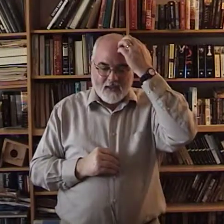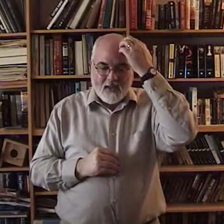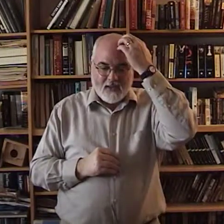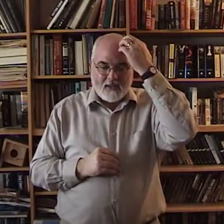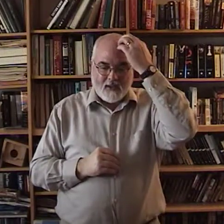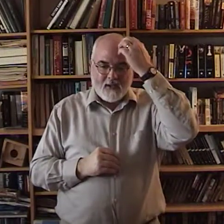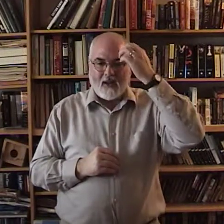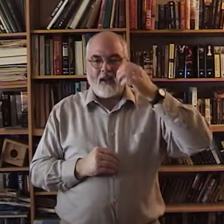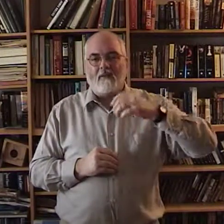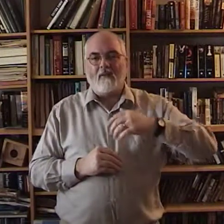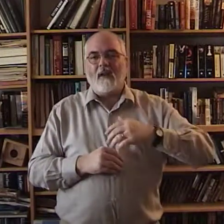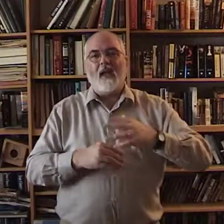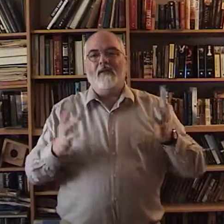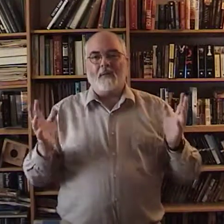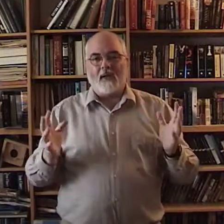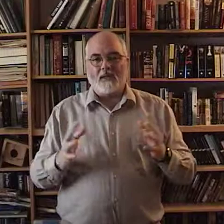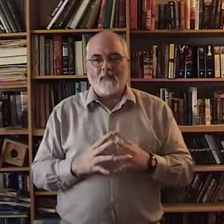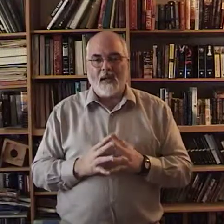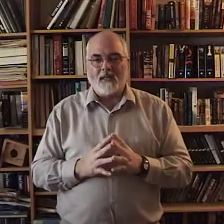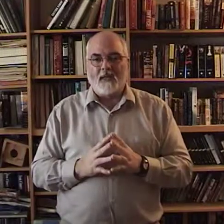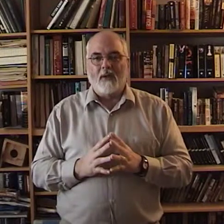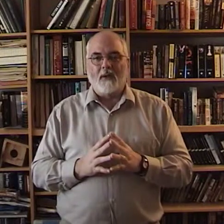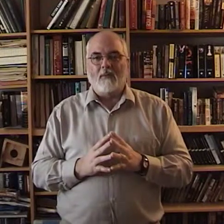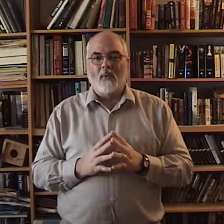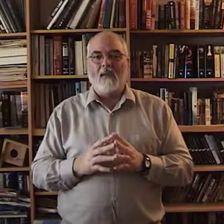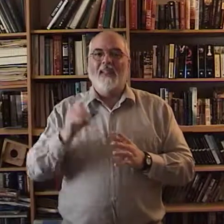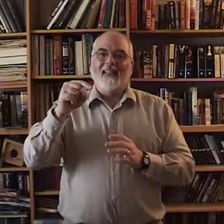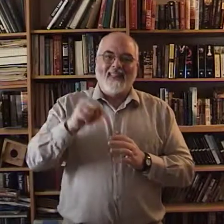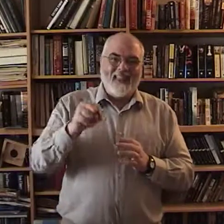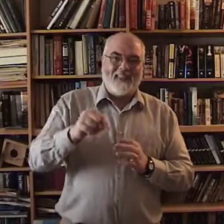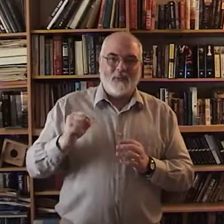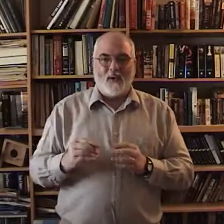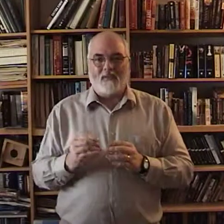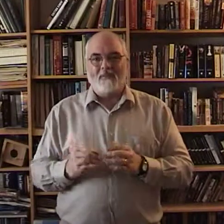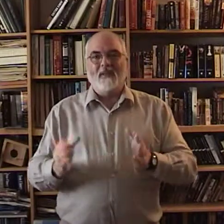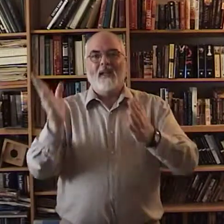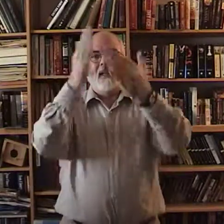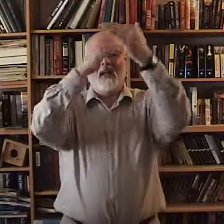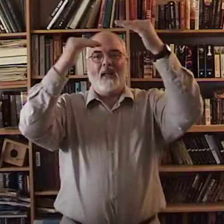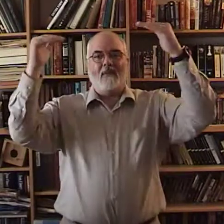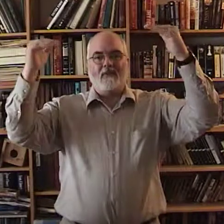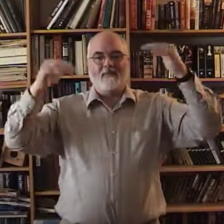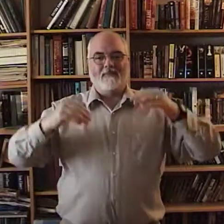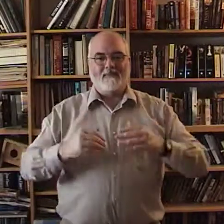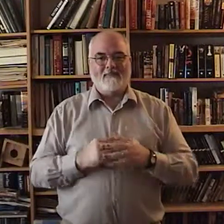signs that inevitably somebody has a little bit of trouble with. This is one of them. Heaven.